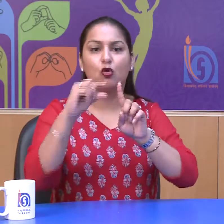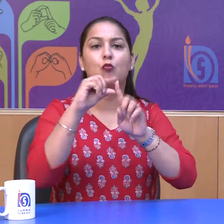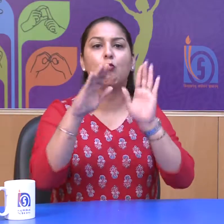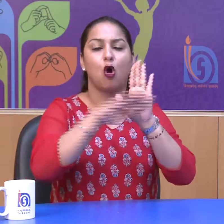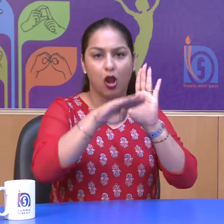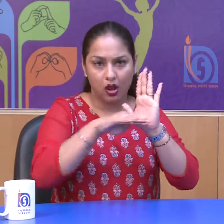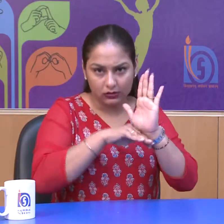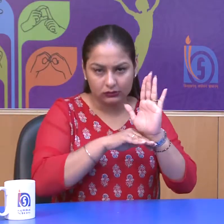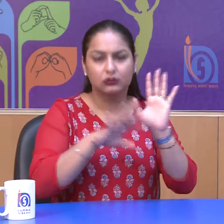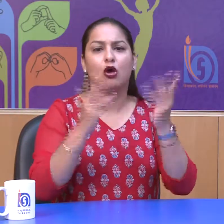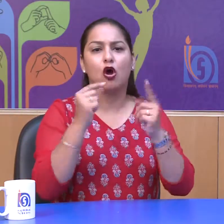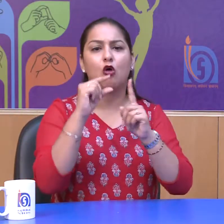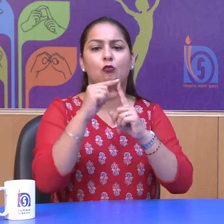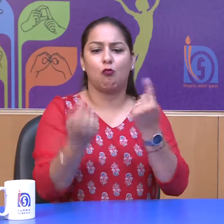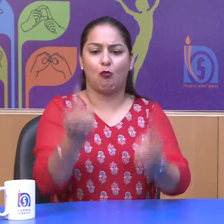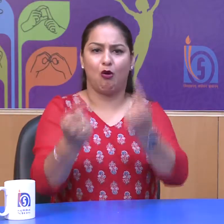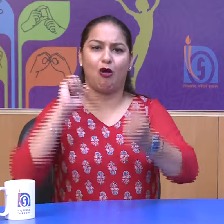of the political parties.